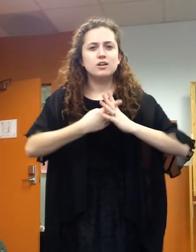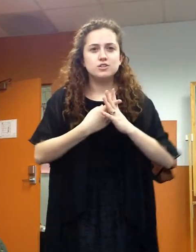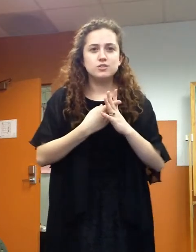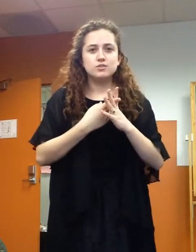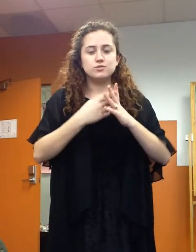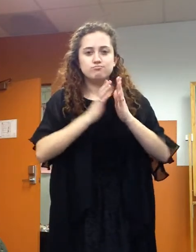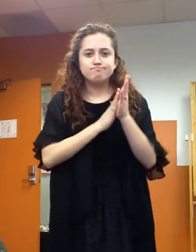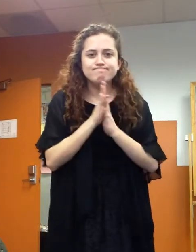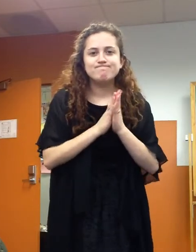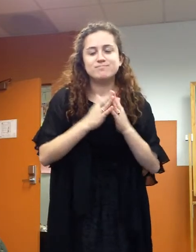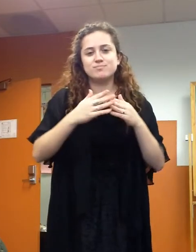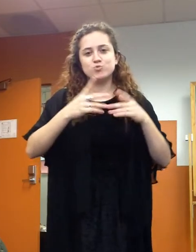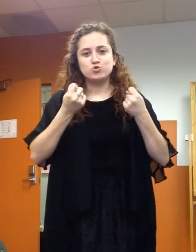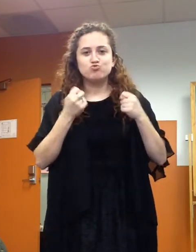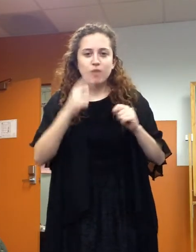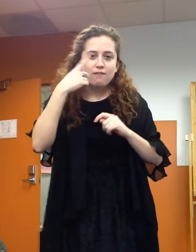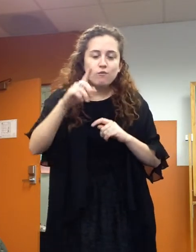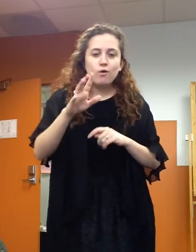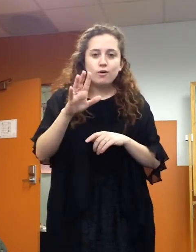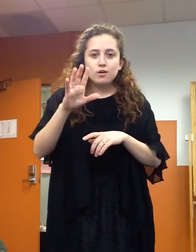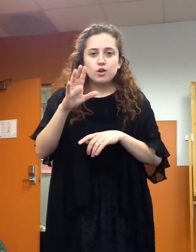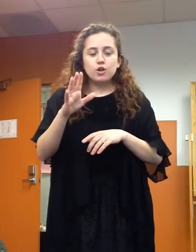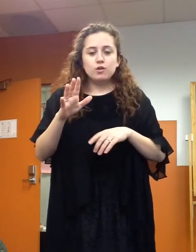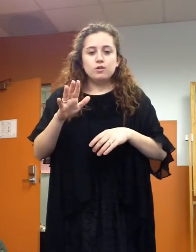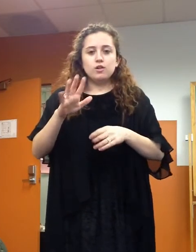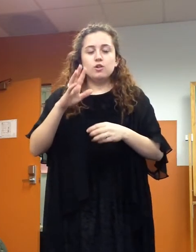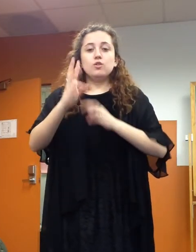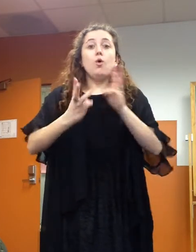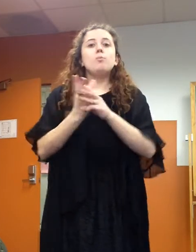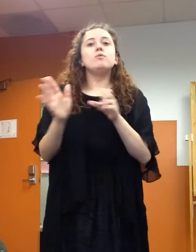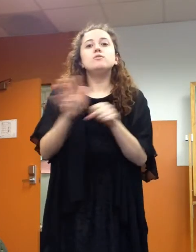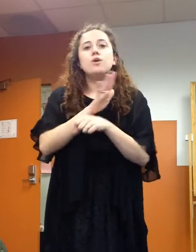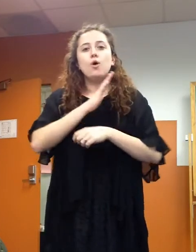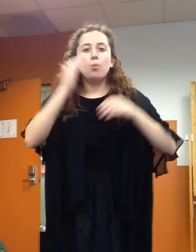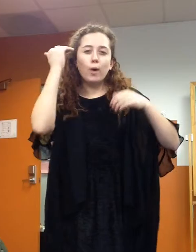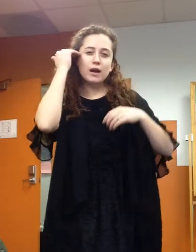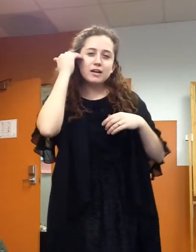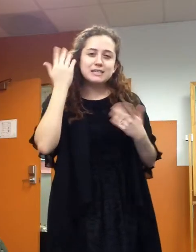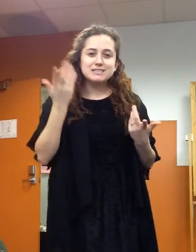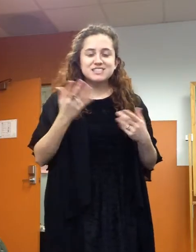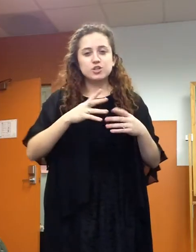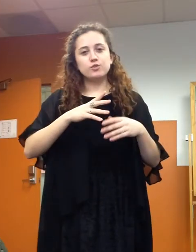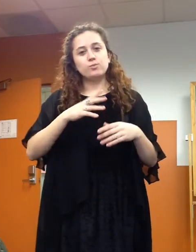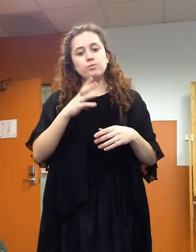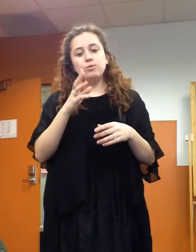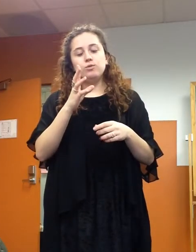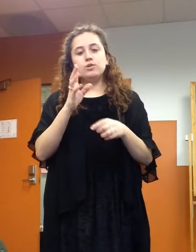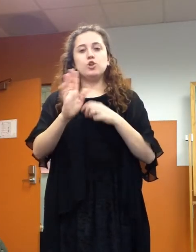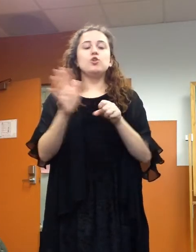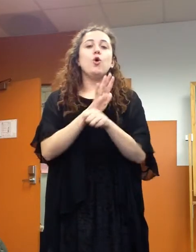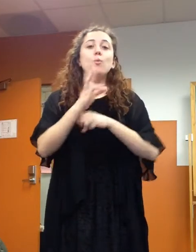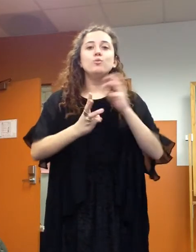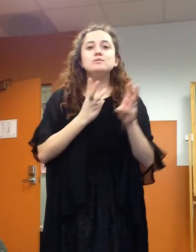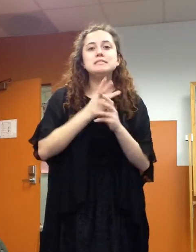studies. And in the course of time, 20 or 30 states mandated that global studies of some sort